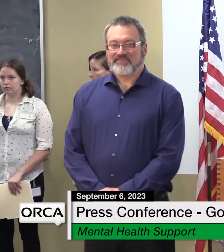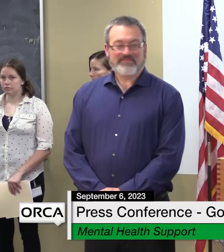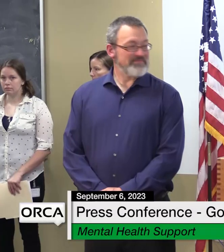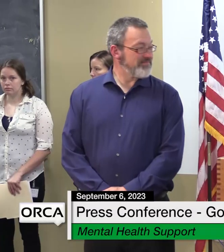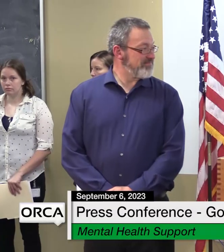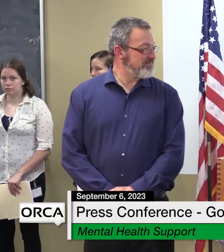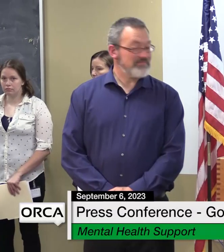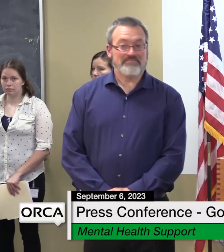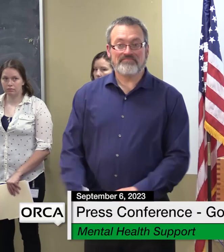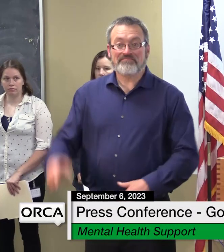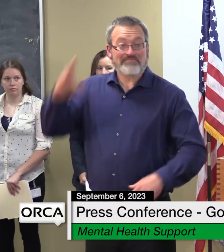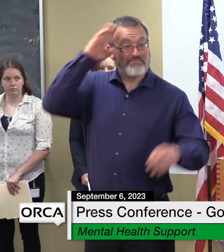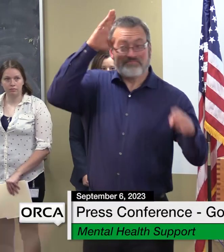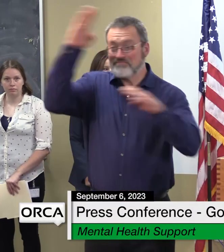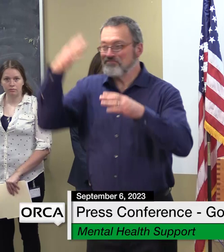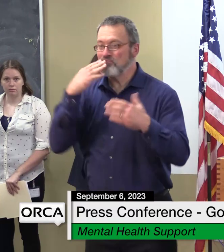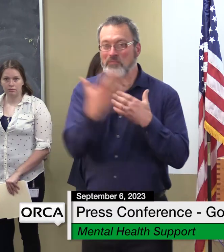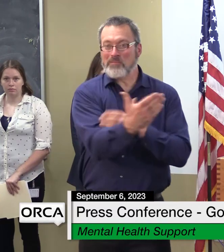Good morning, everyone.